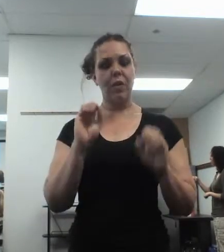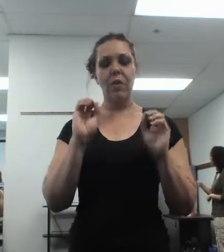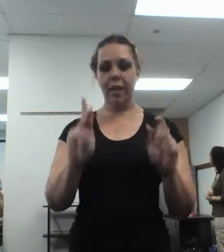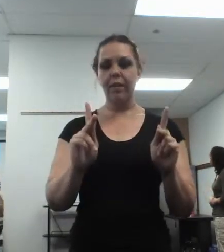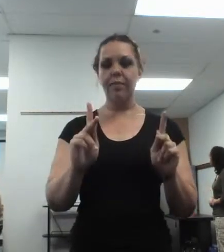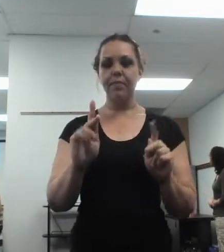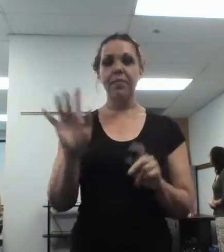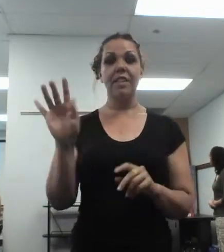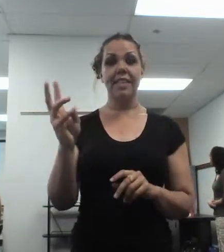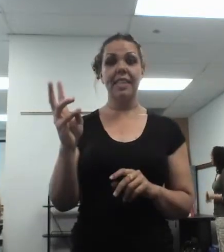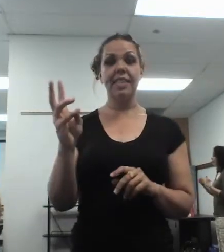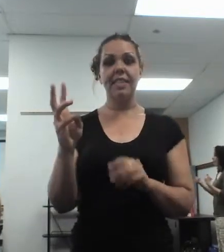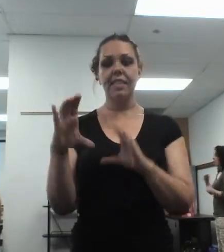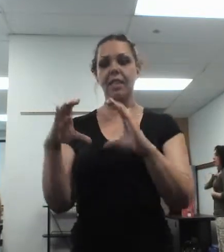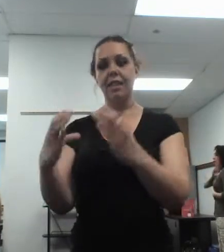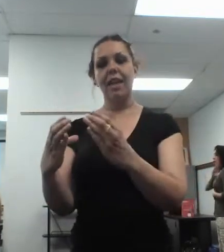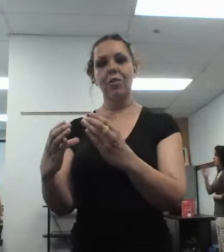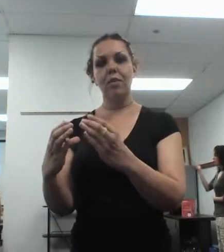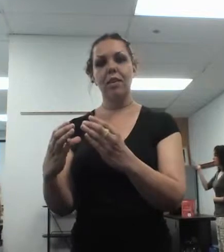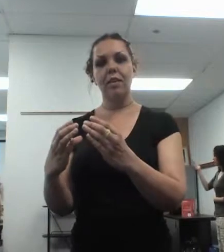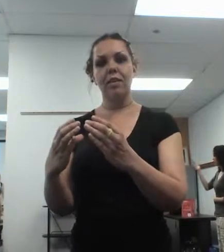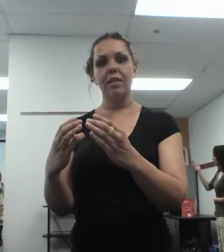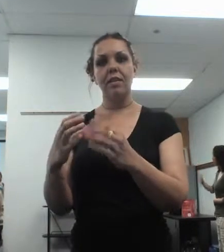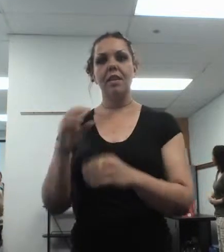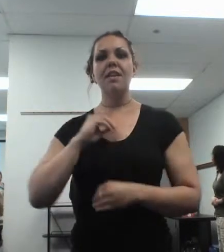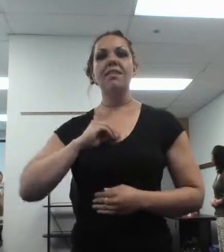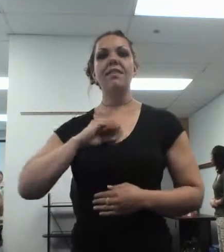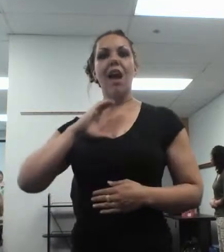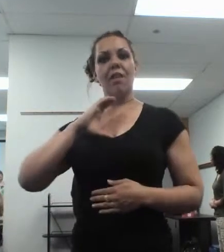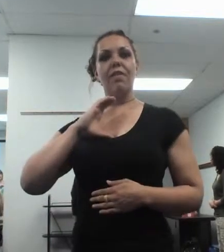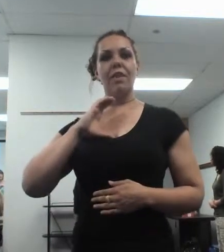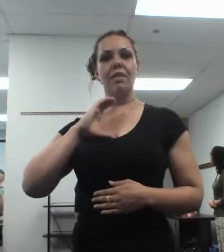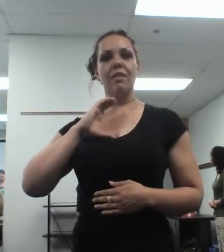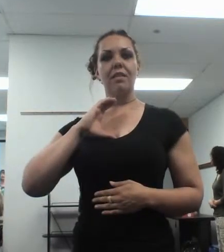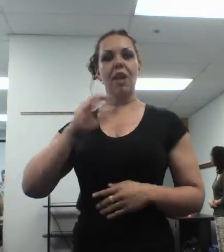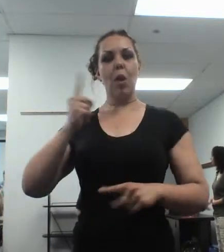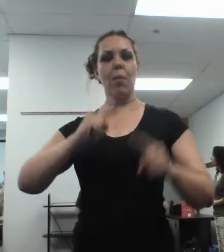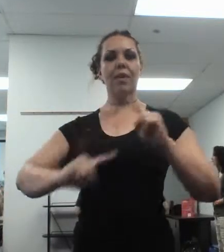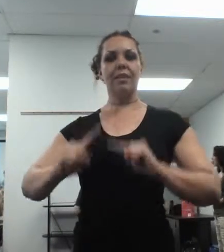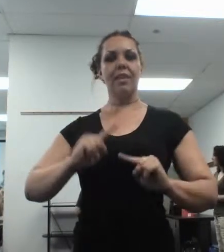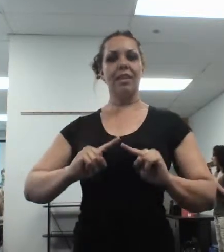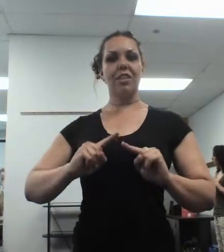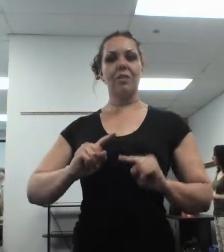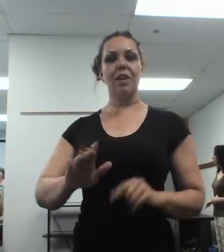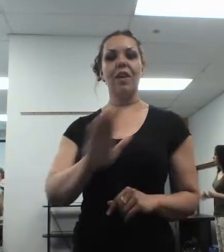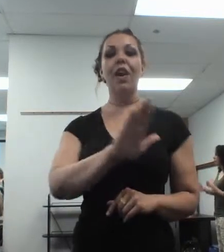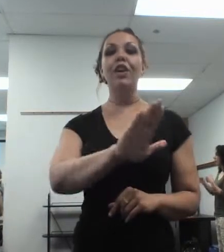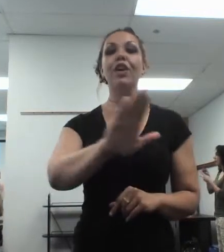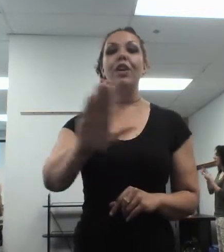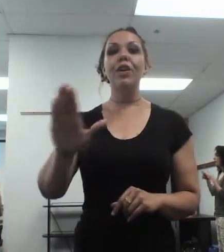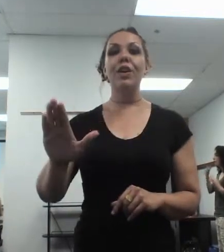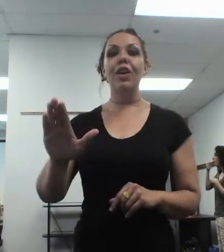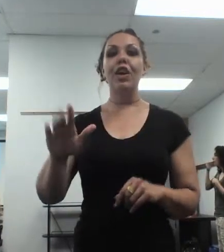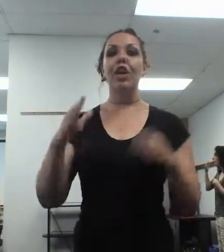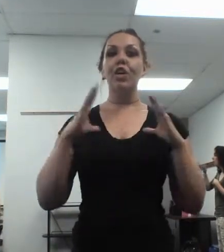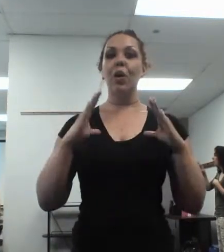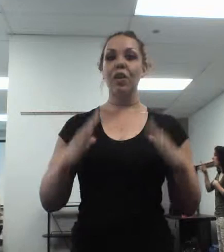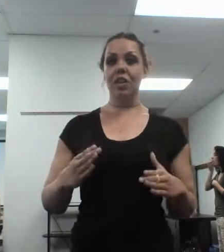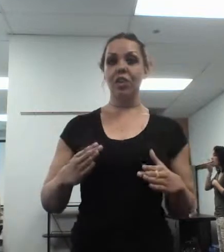confident presentation. Your consumers, hearing or deaf, are only going